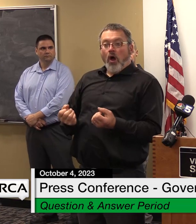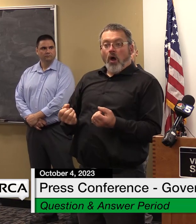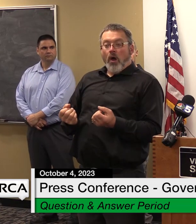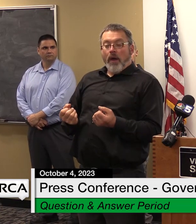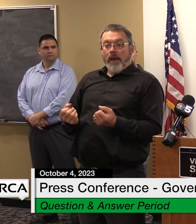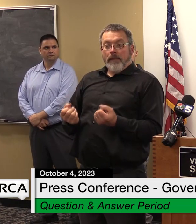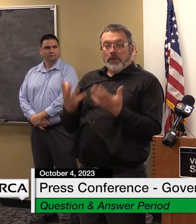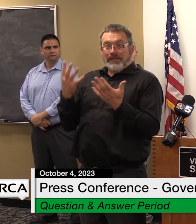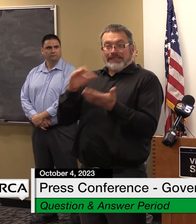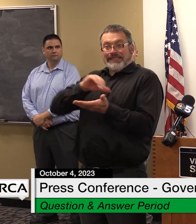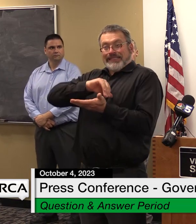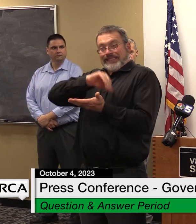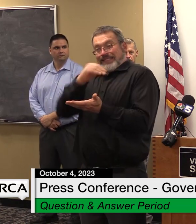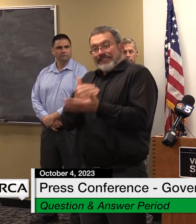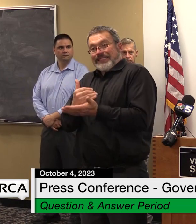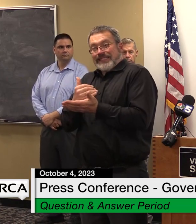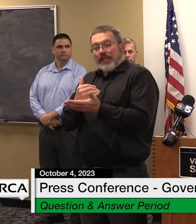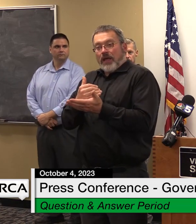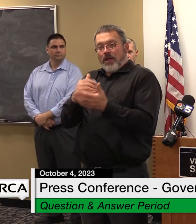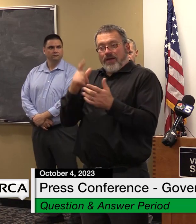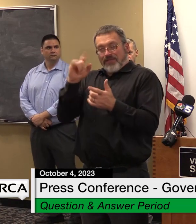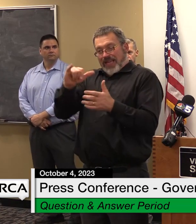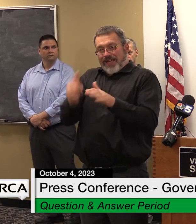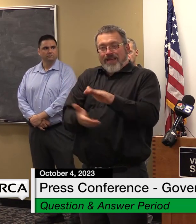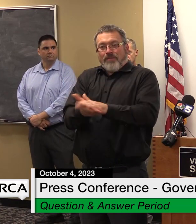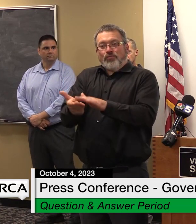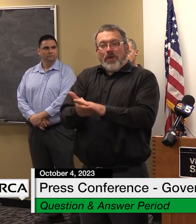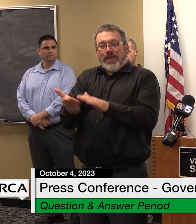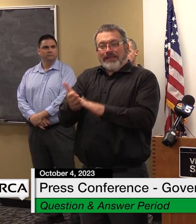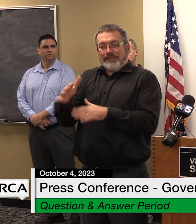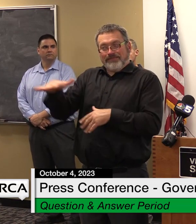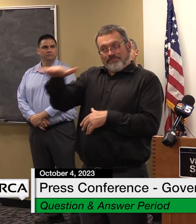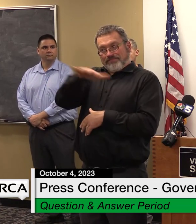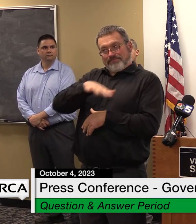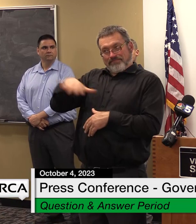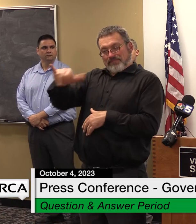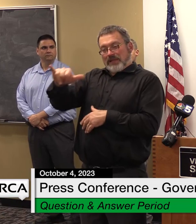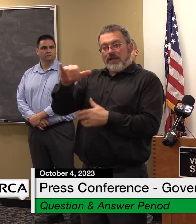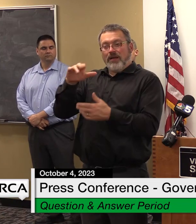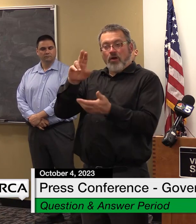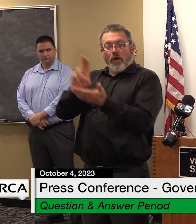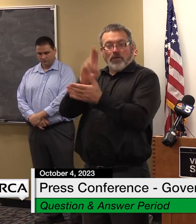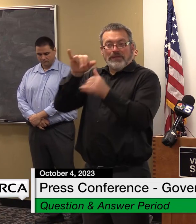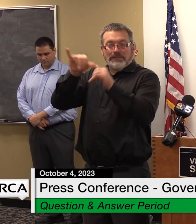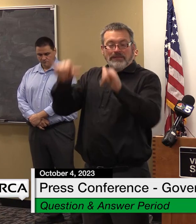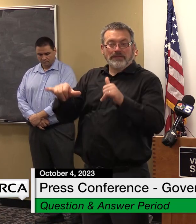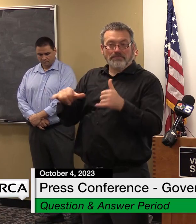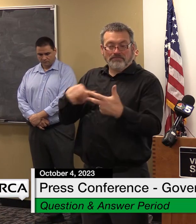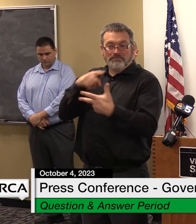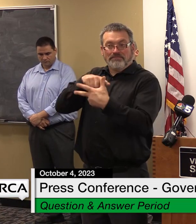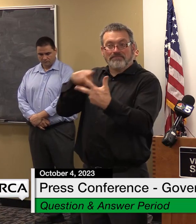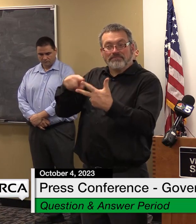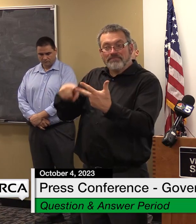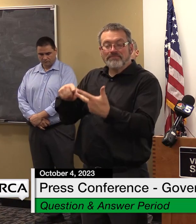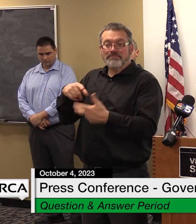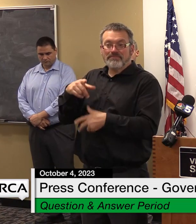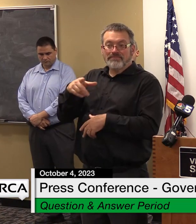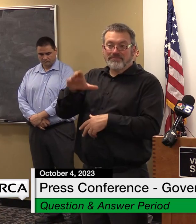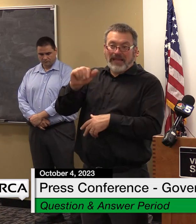for overhead and to try and get into an area where they could be self-sufficient.